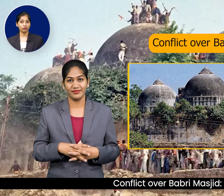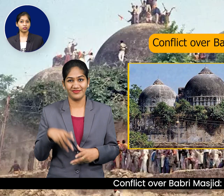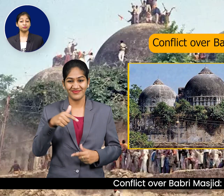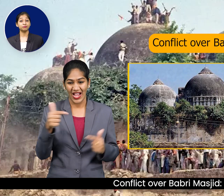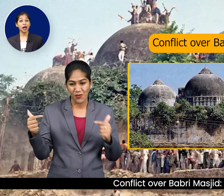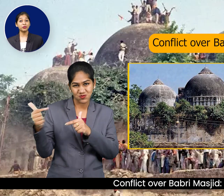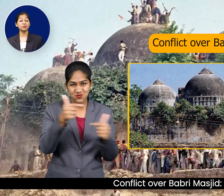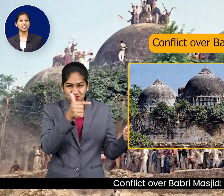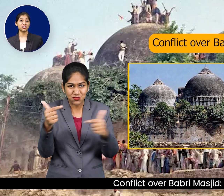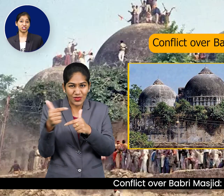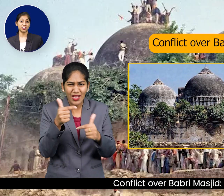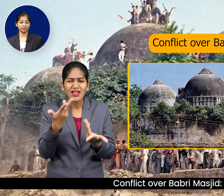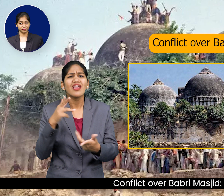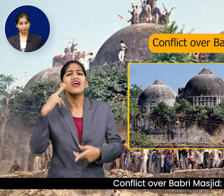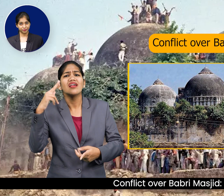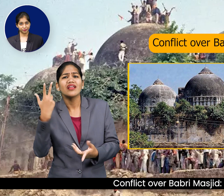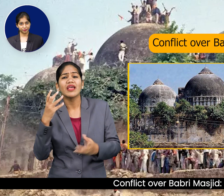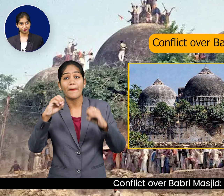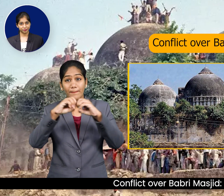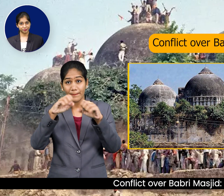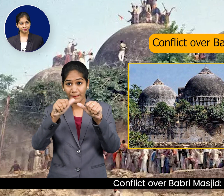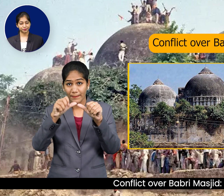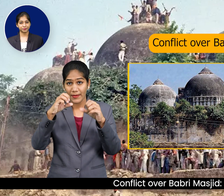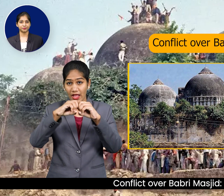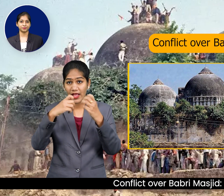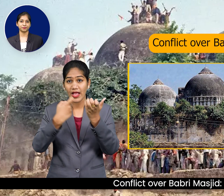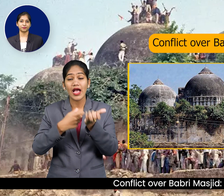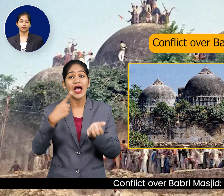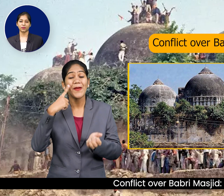Conflict over Babri Masjid.